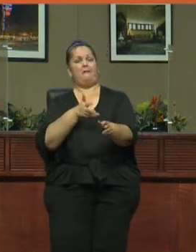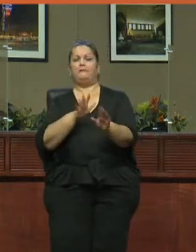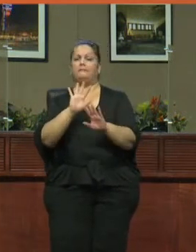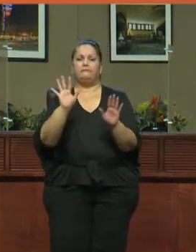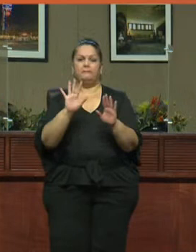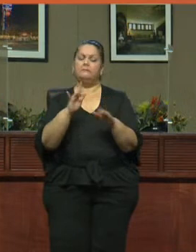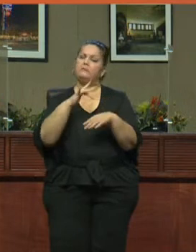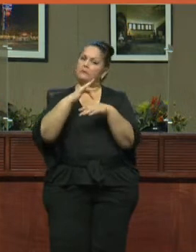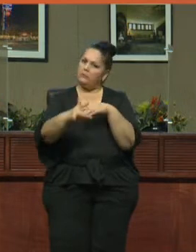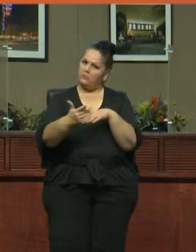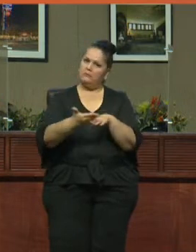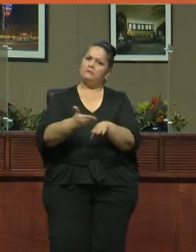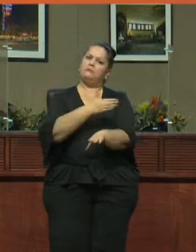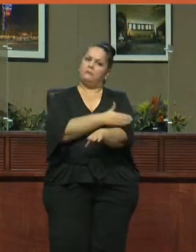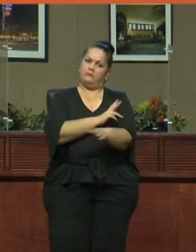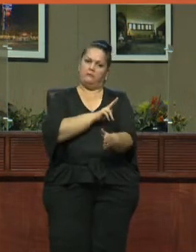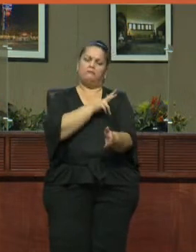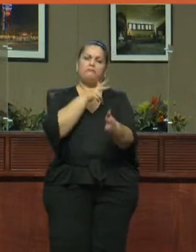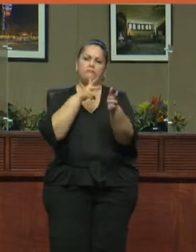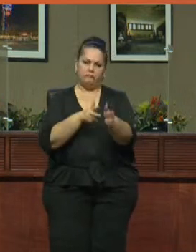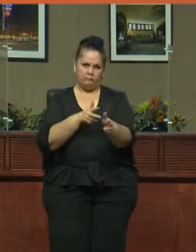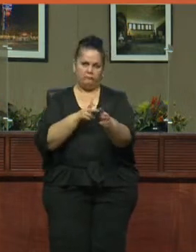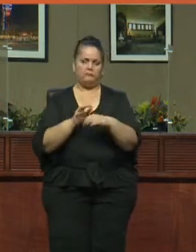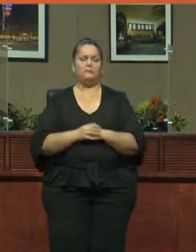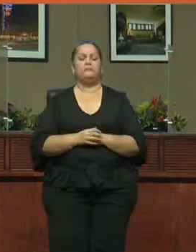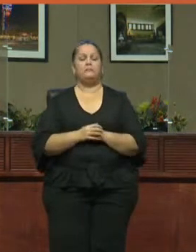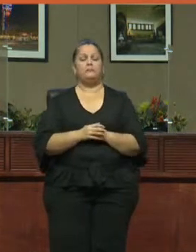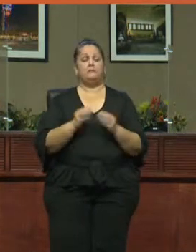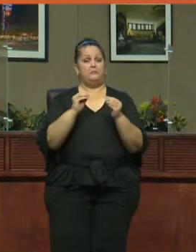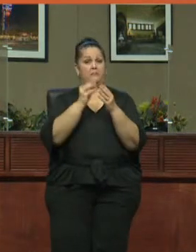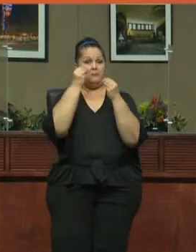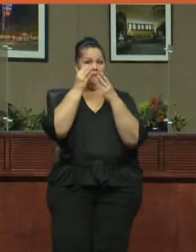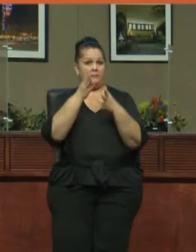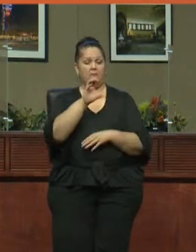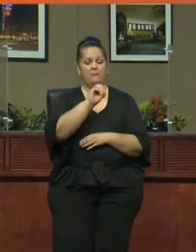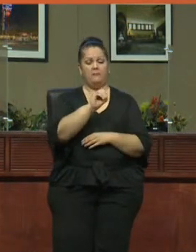line early. For more information, go to